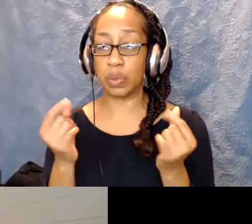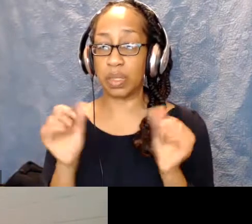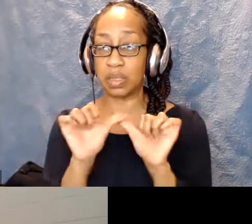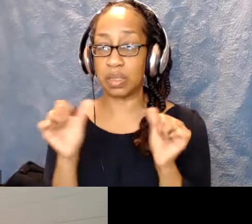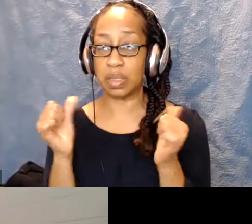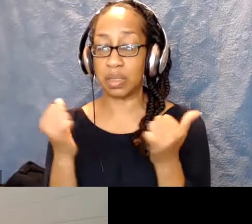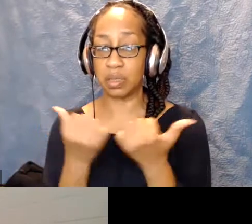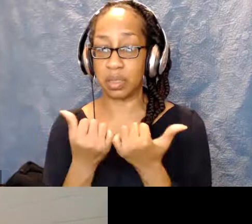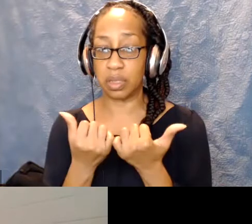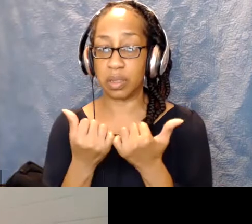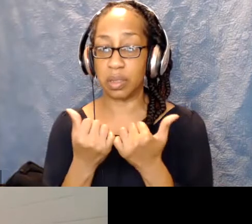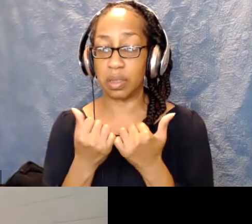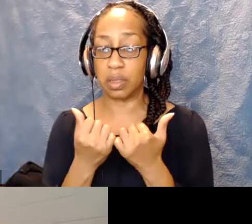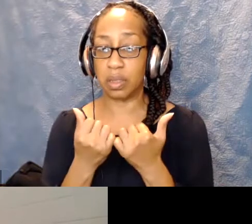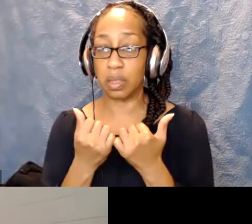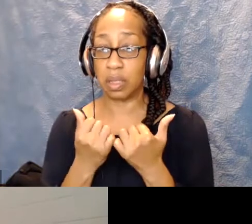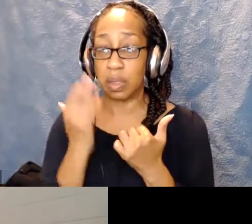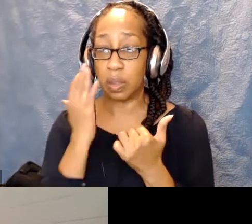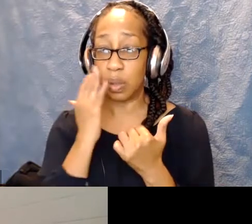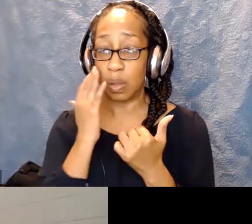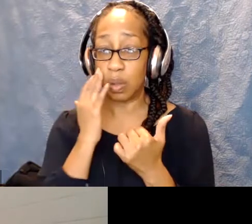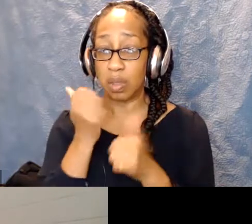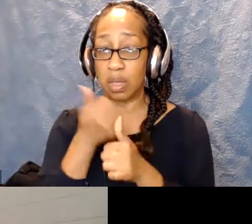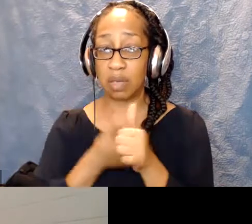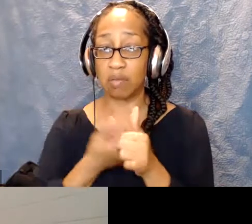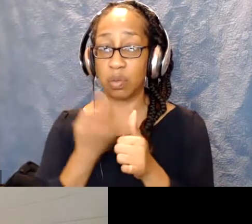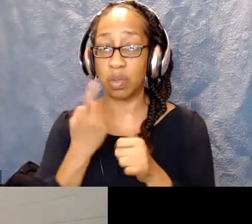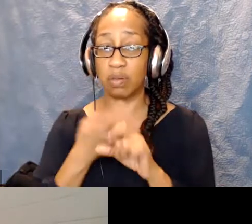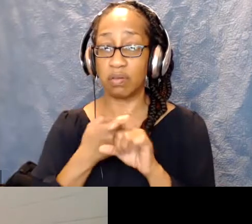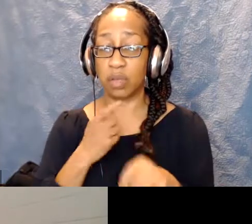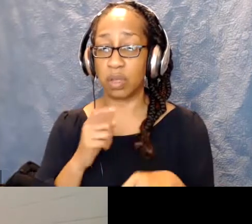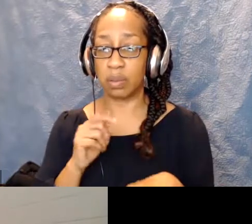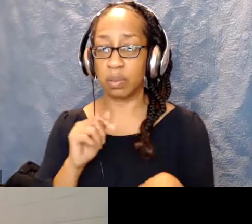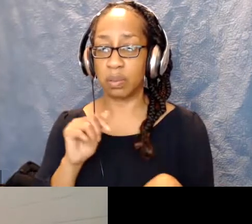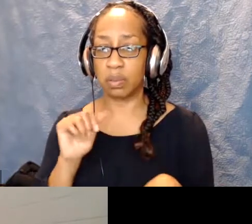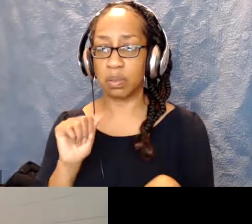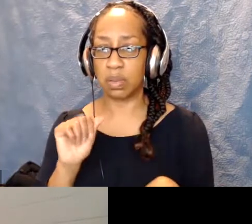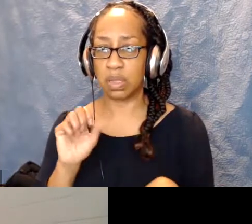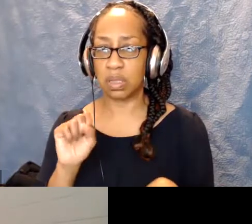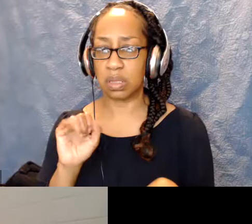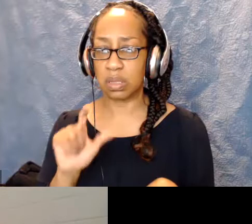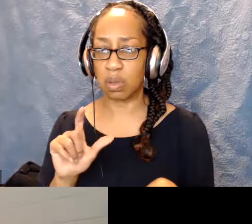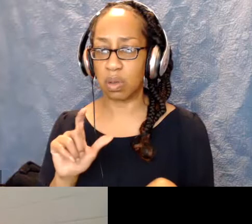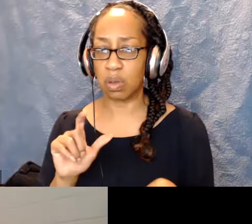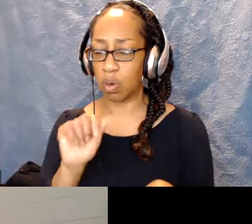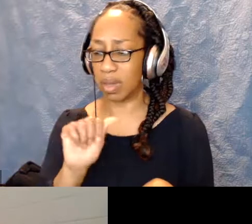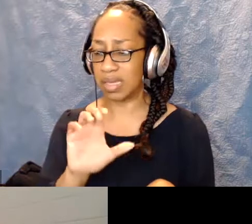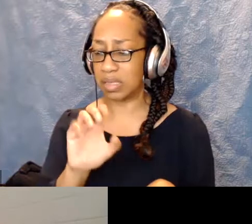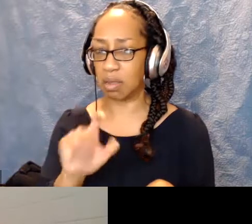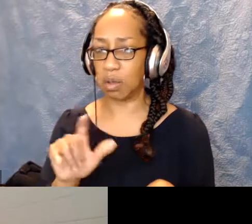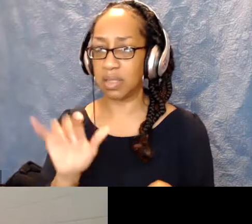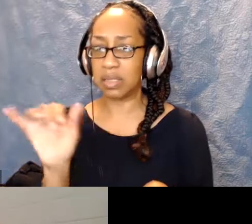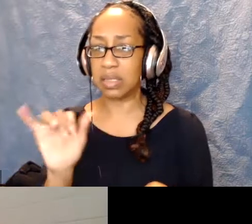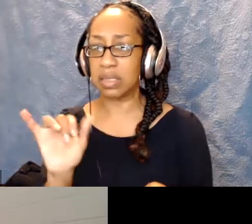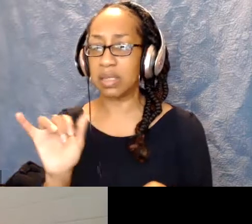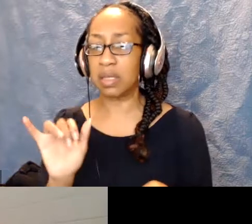that everyone from ASIL has a similar mission, but at the Ability Center, our mission